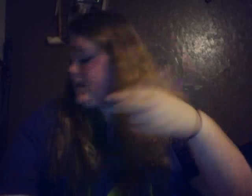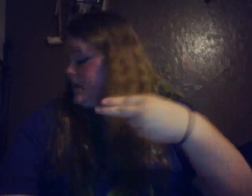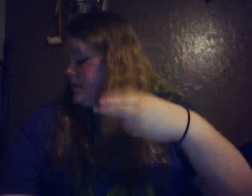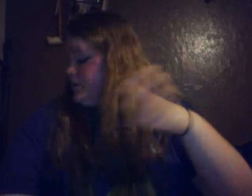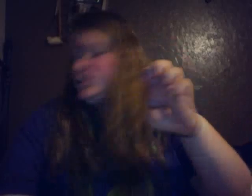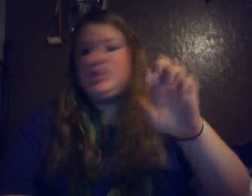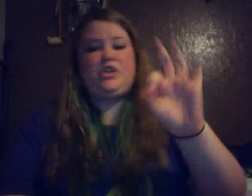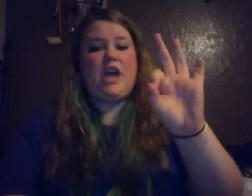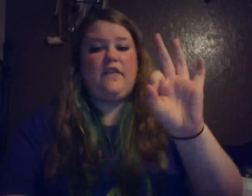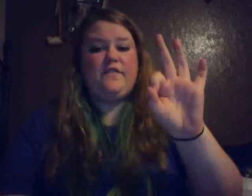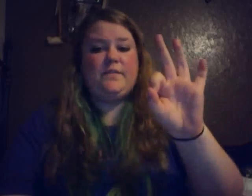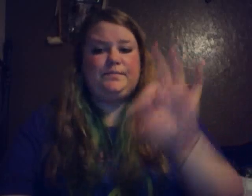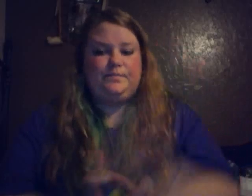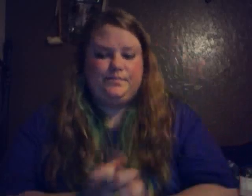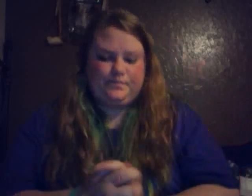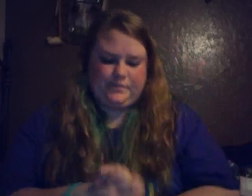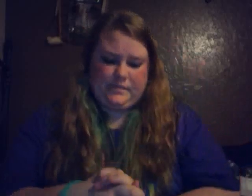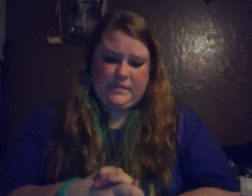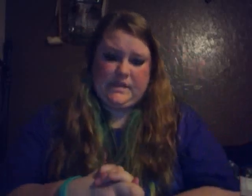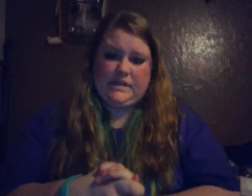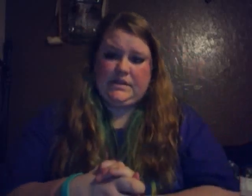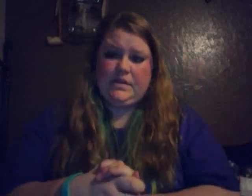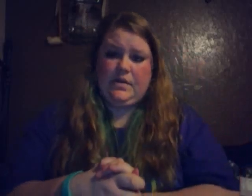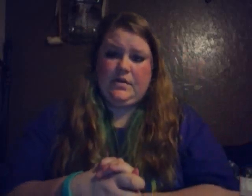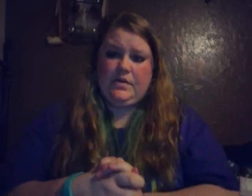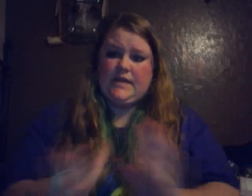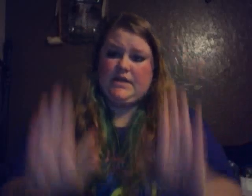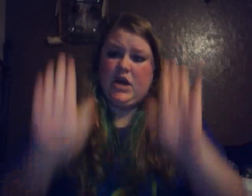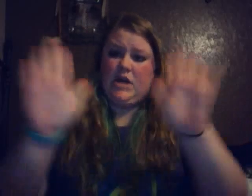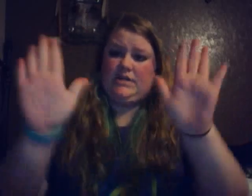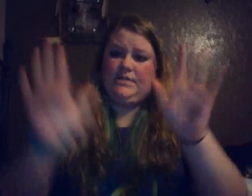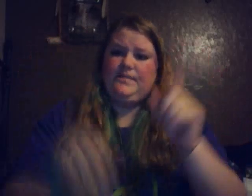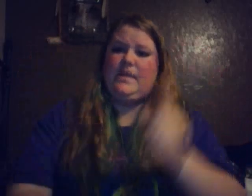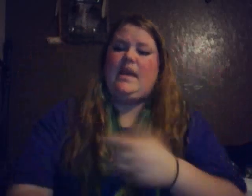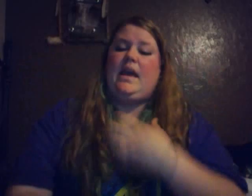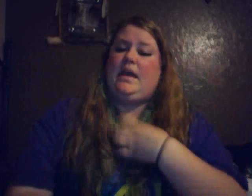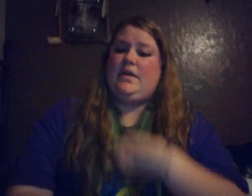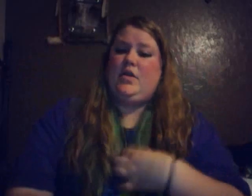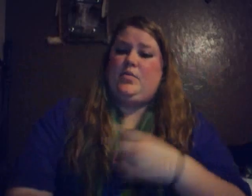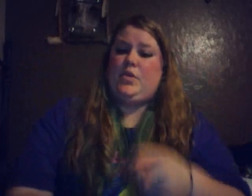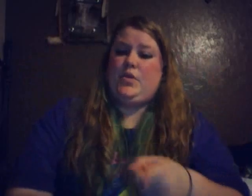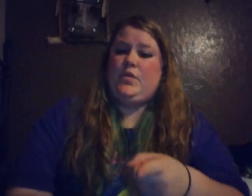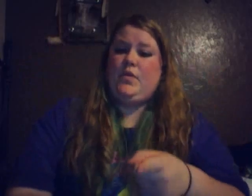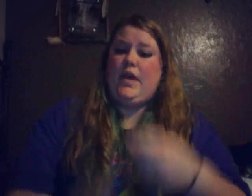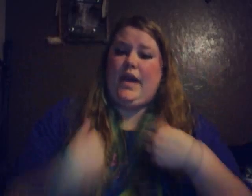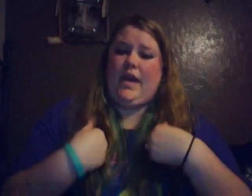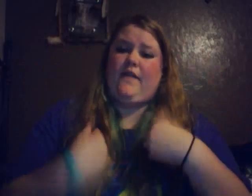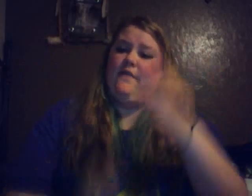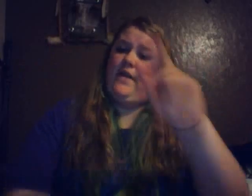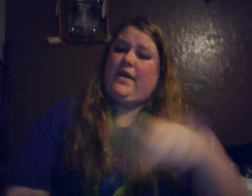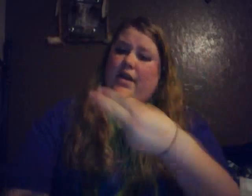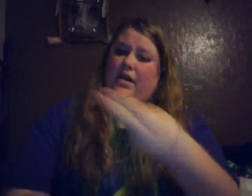You can put green and